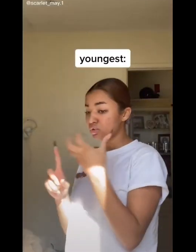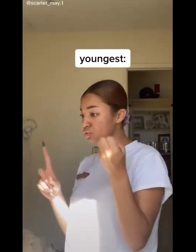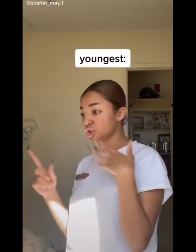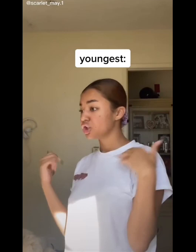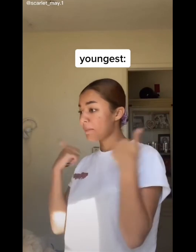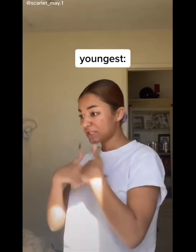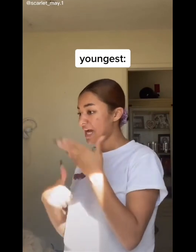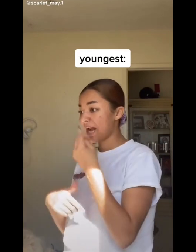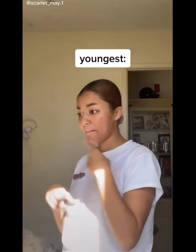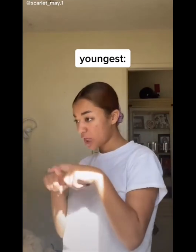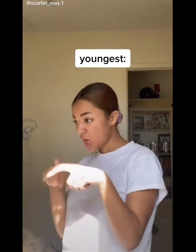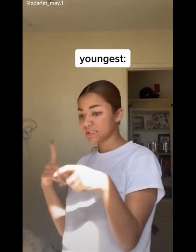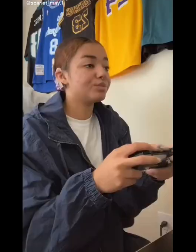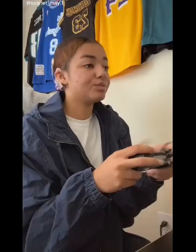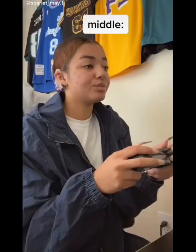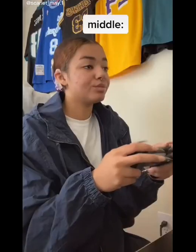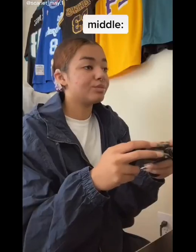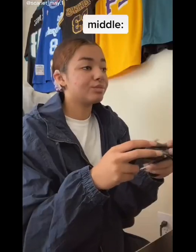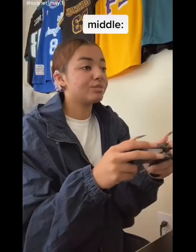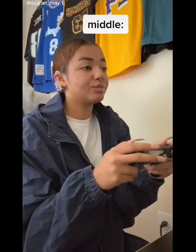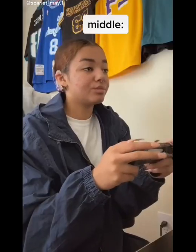Who took my jacket out of my closet?